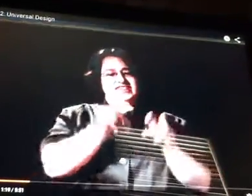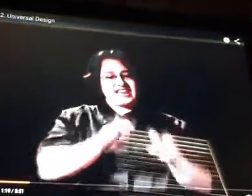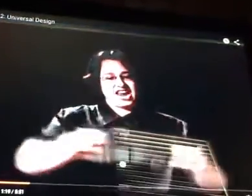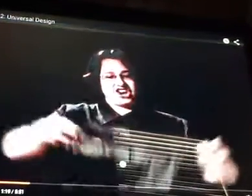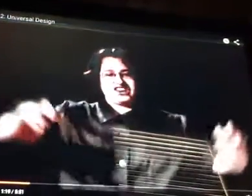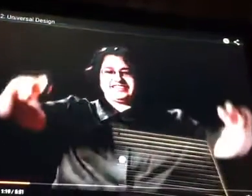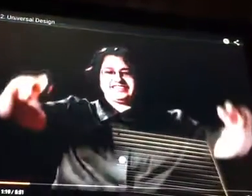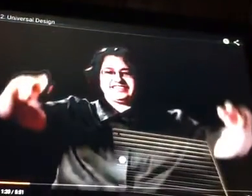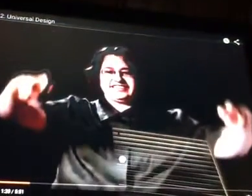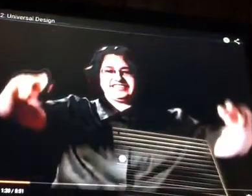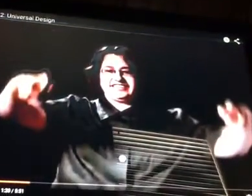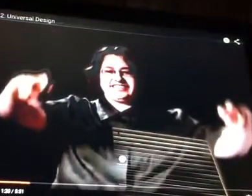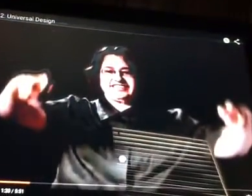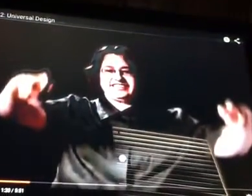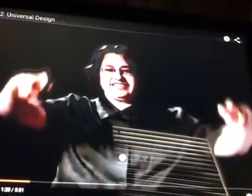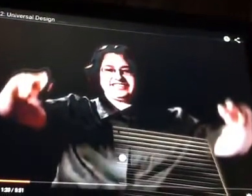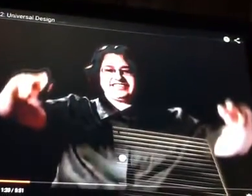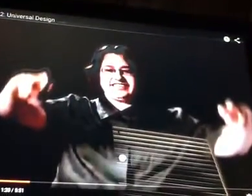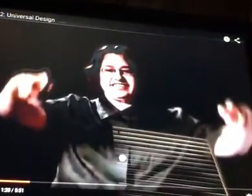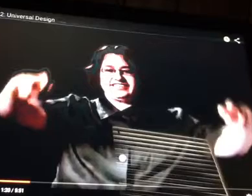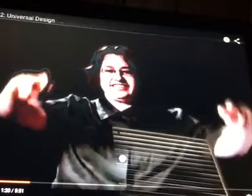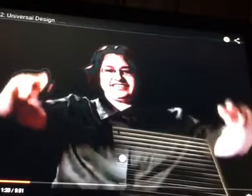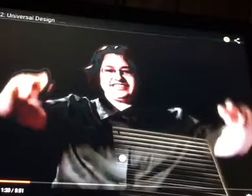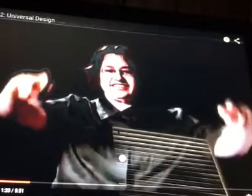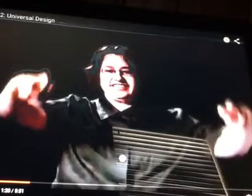is set up and that is built,